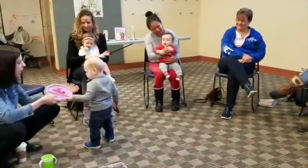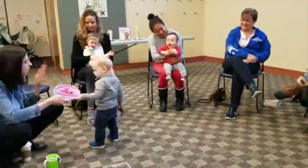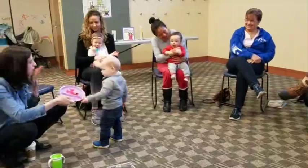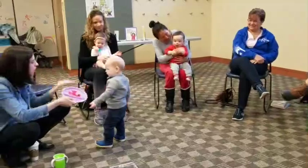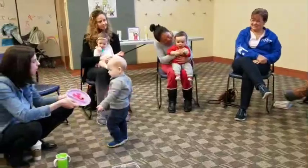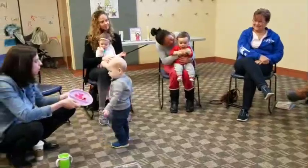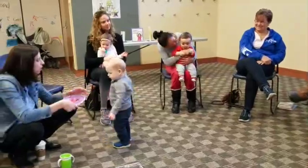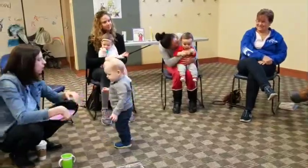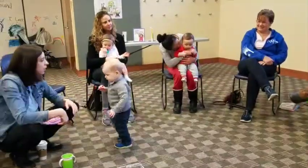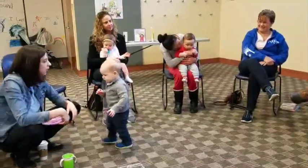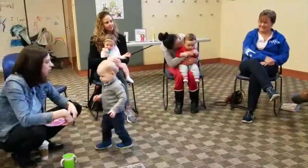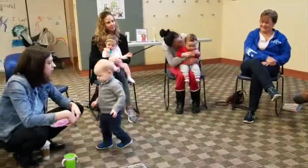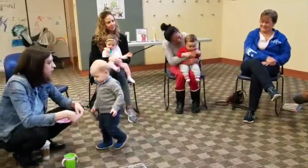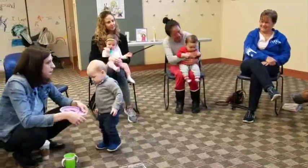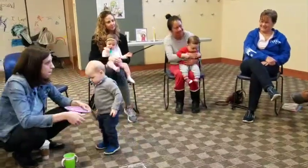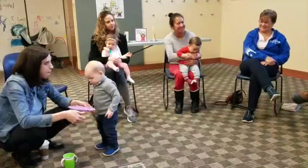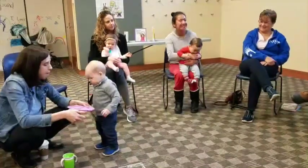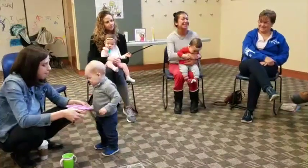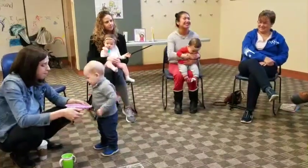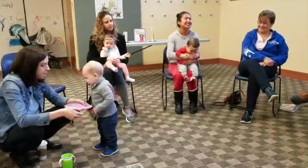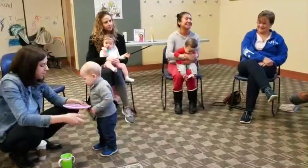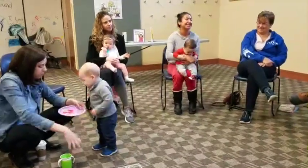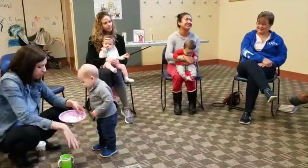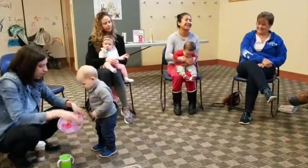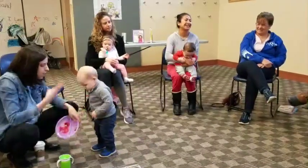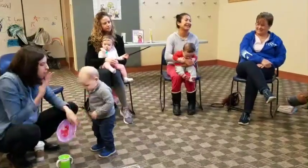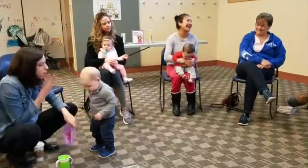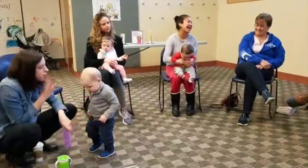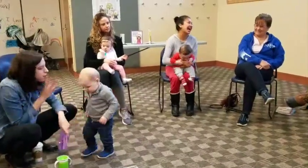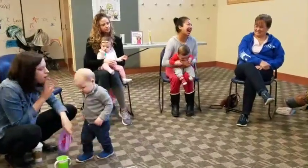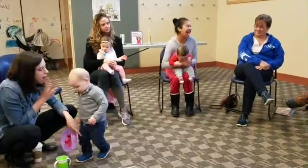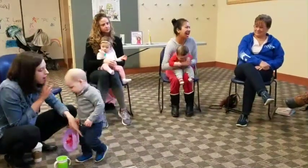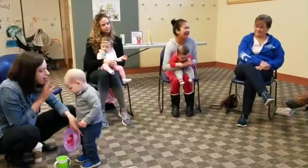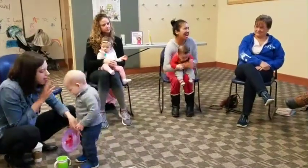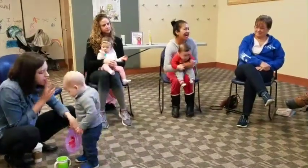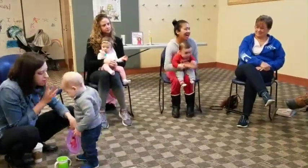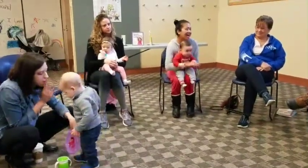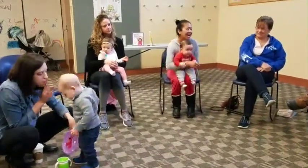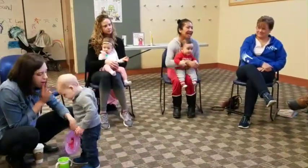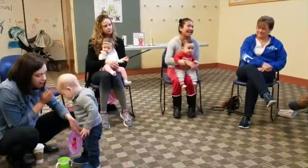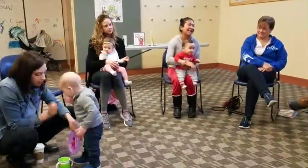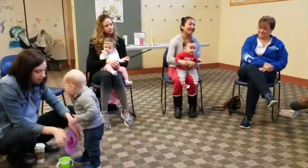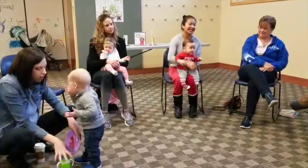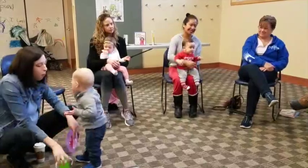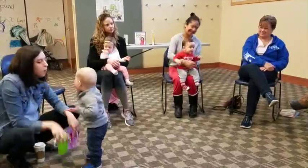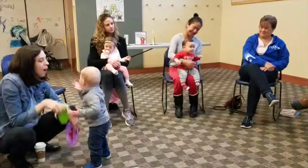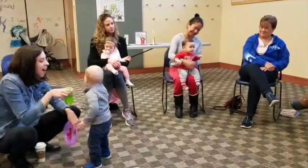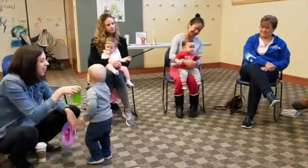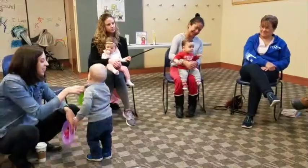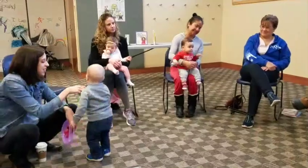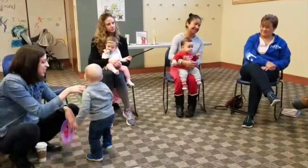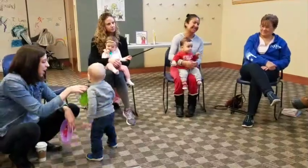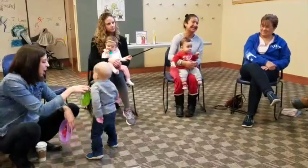Or if they're finished and they're just, and this can go over a lot of things, not just food or they're just all done.